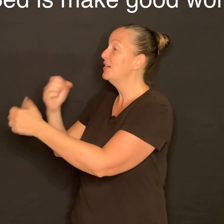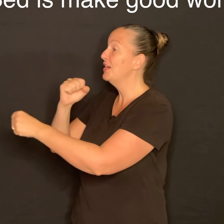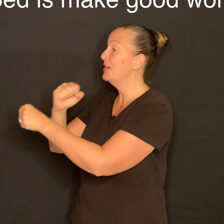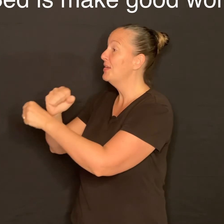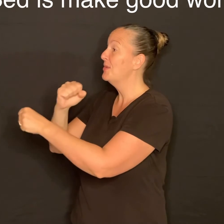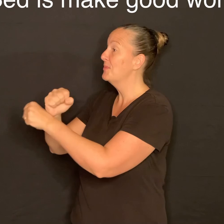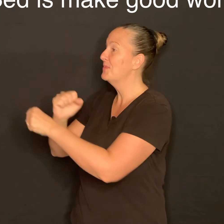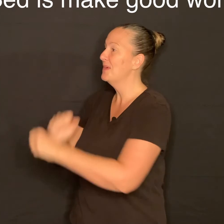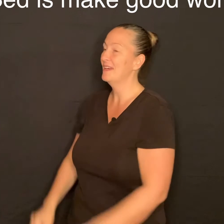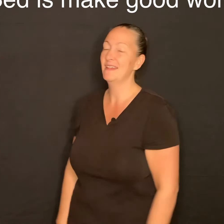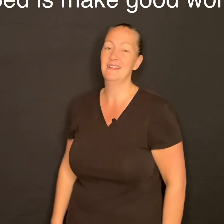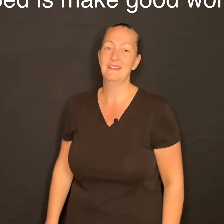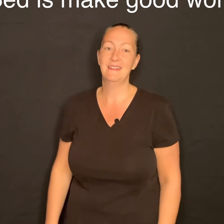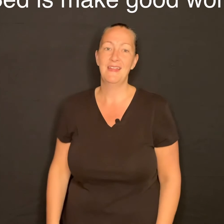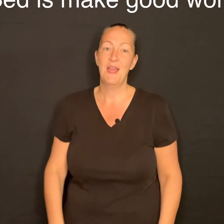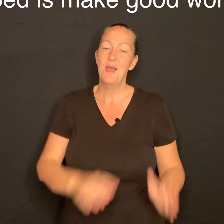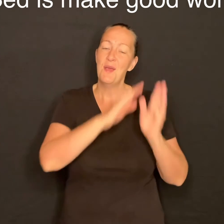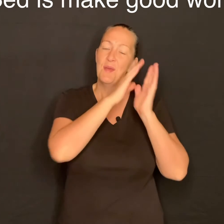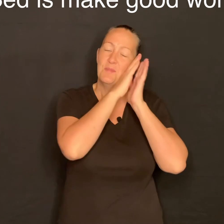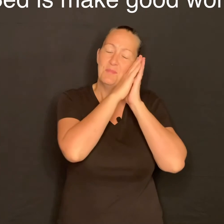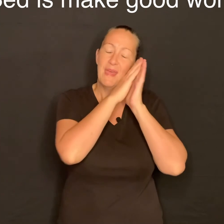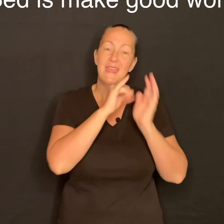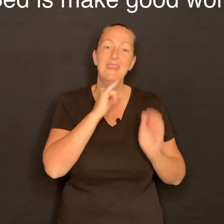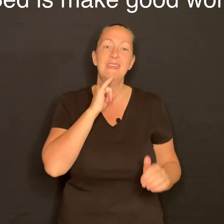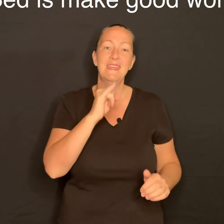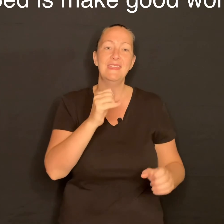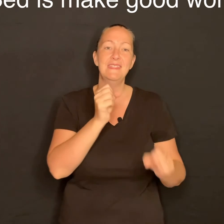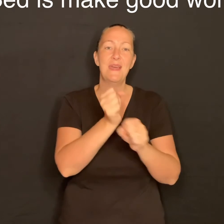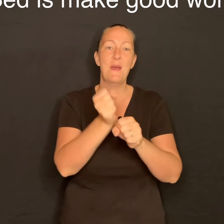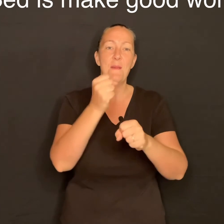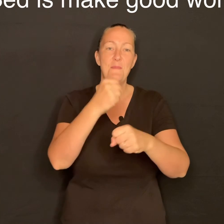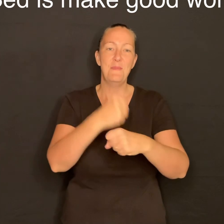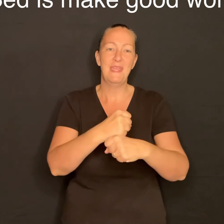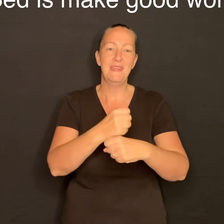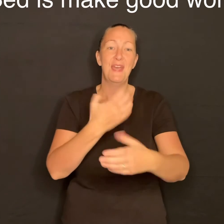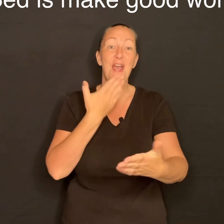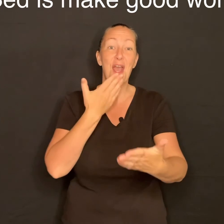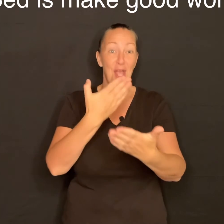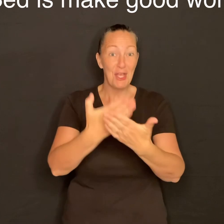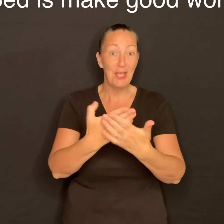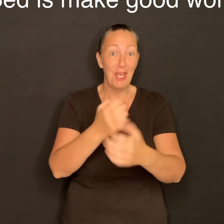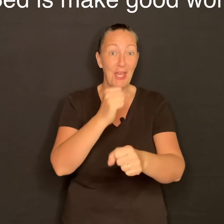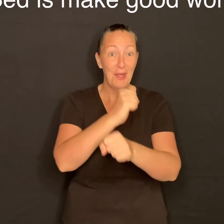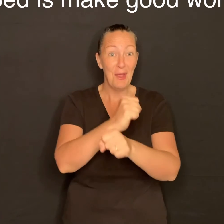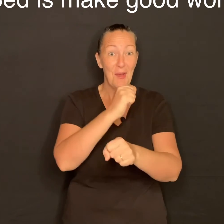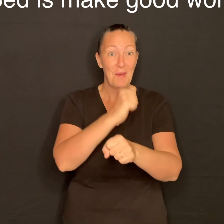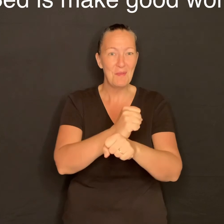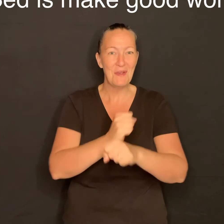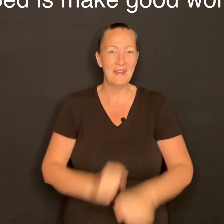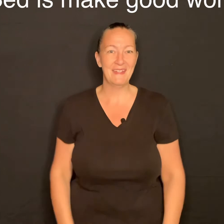Good work. Bed is made. Good work.